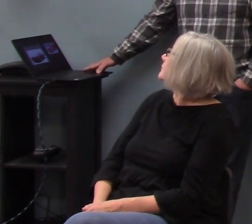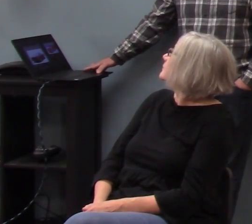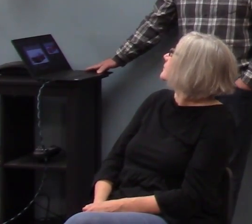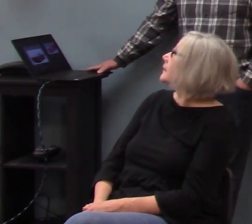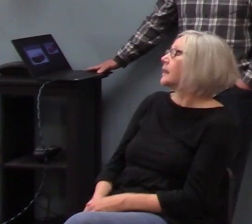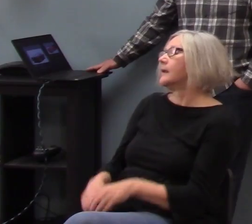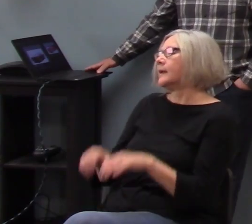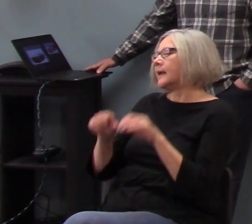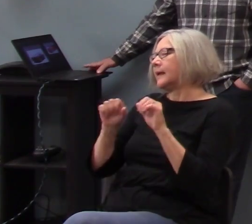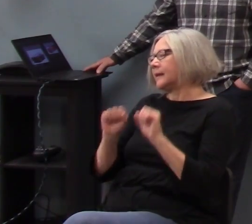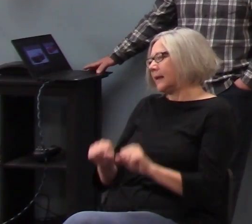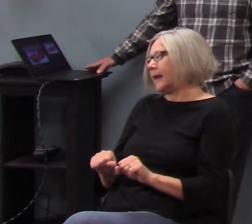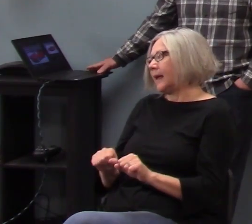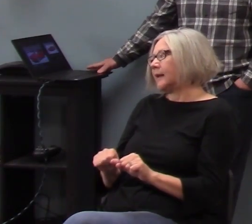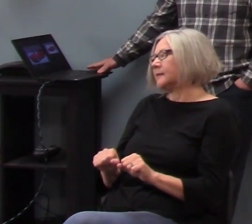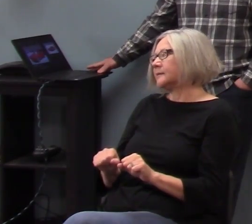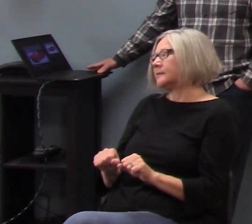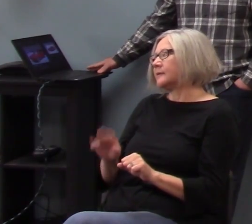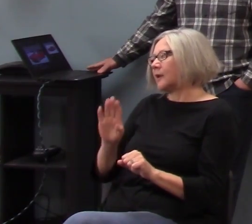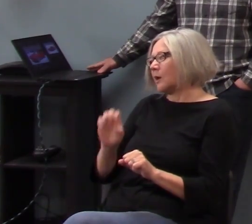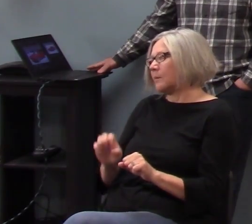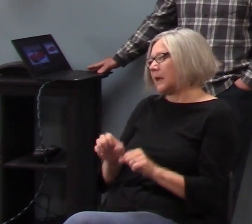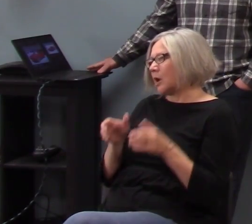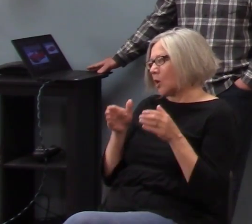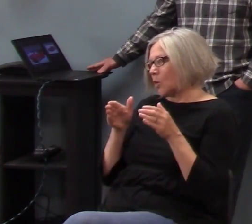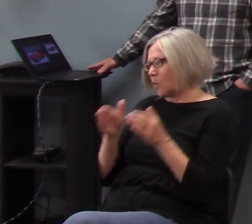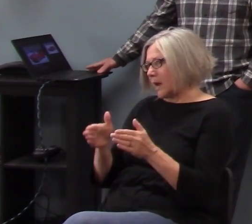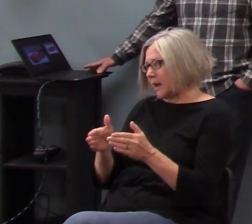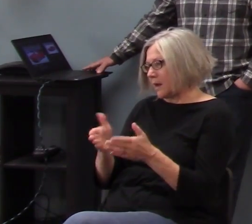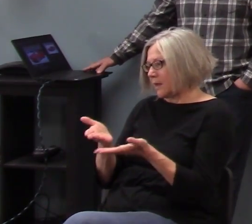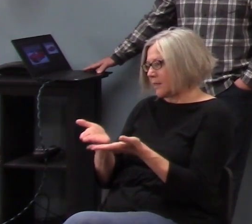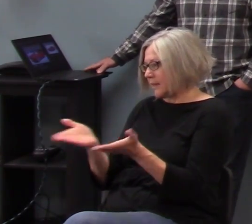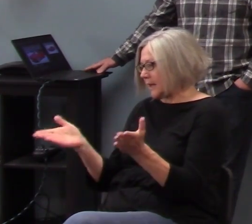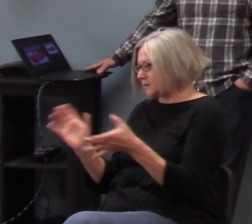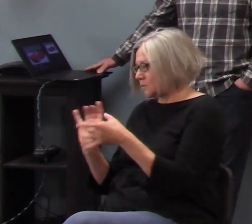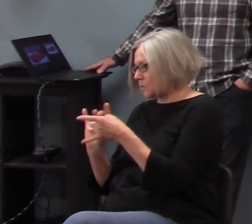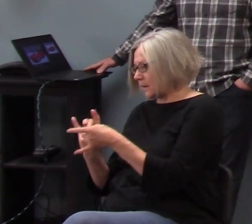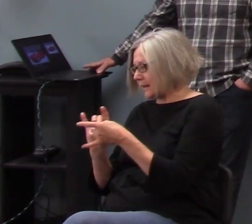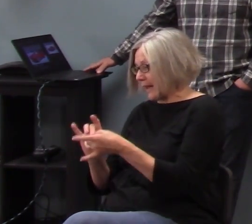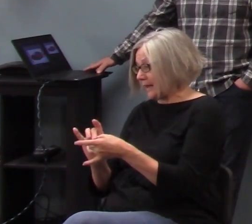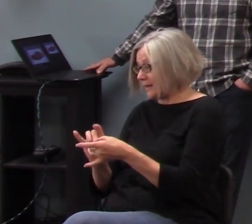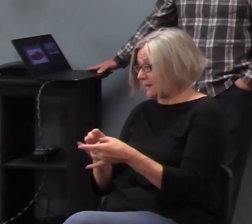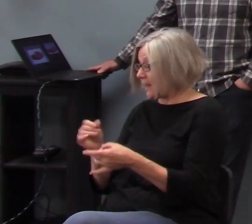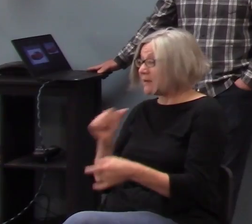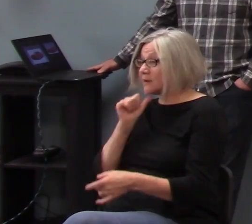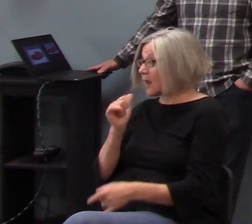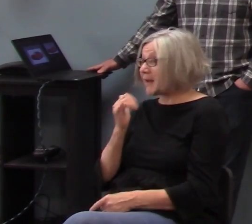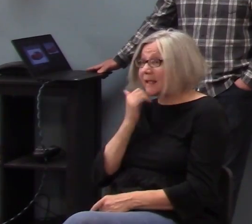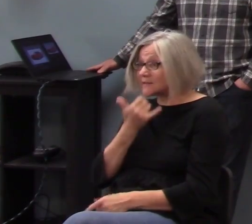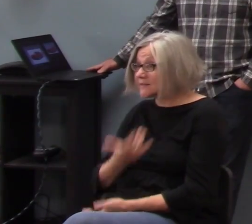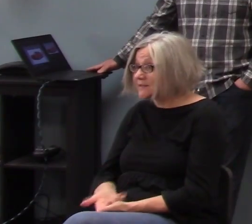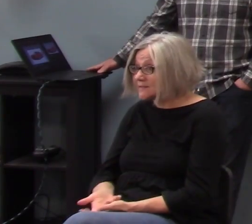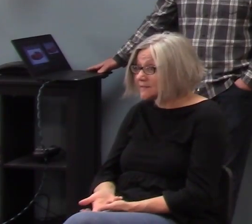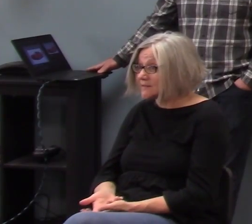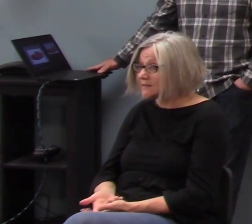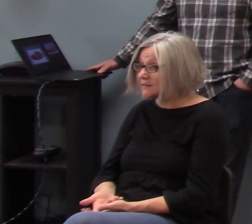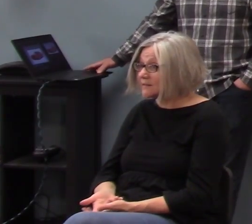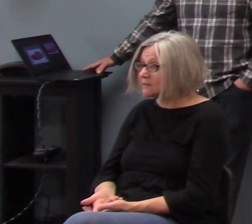Could there possibly be a way that stuff could be related and have it not be an accident?